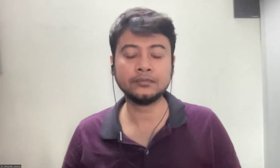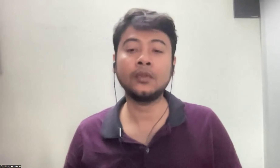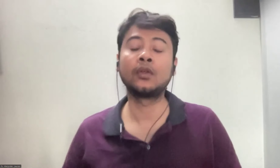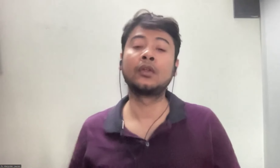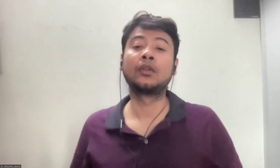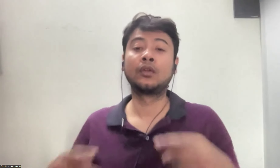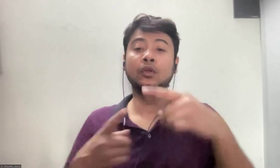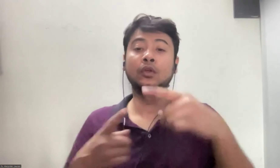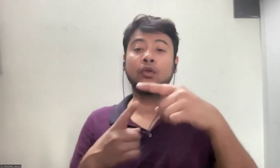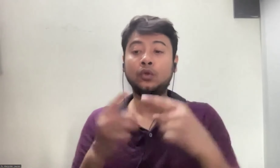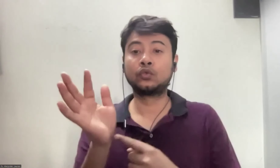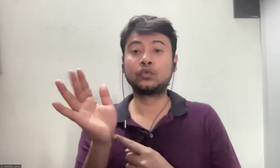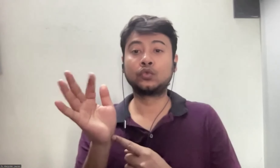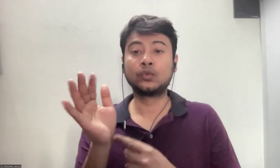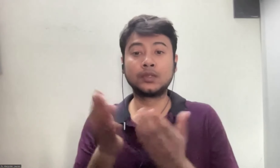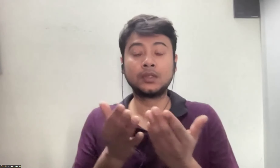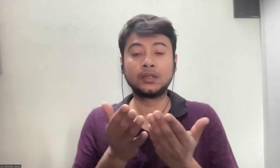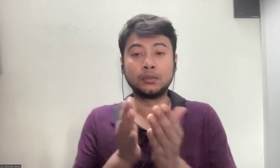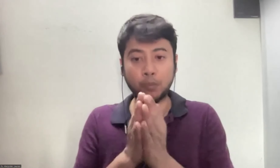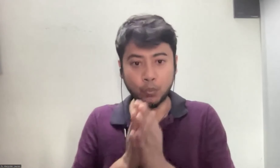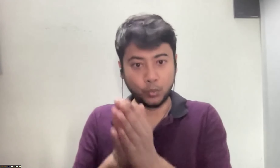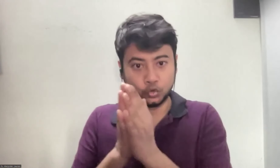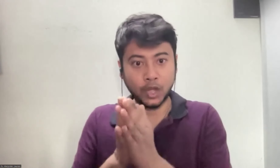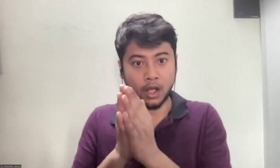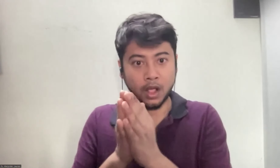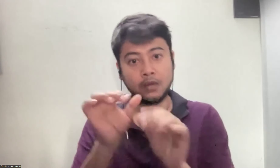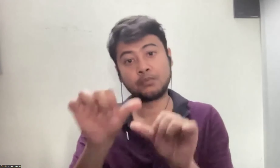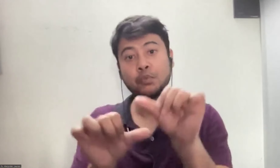we start doing Tulsi Aarti in a proper way.